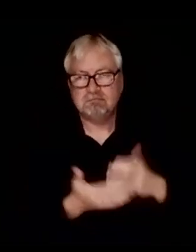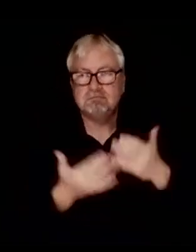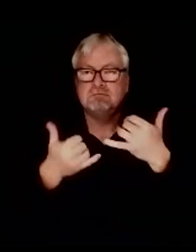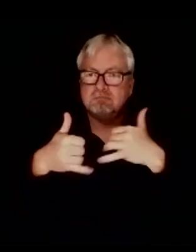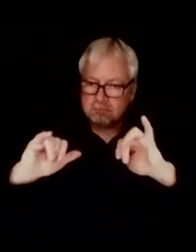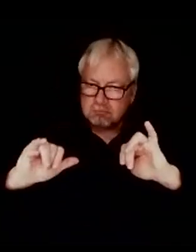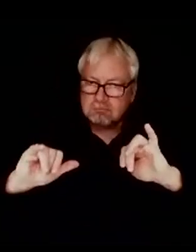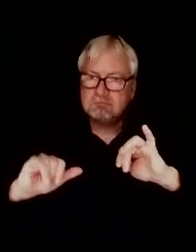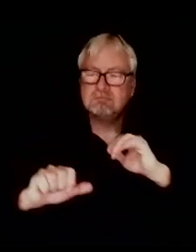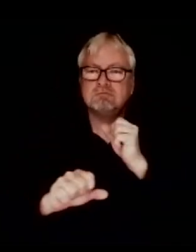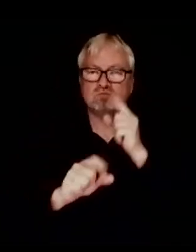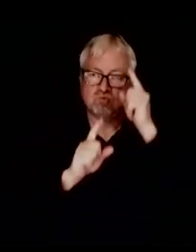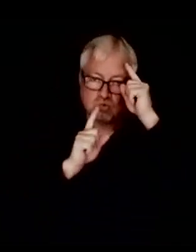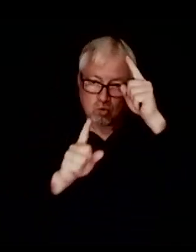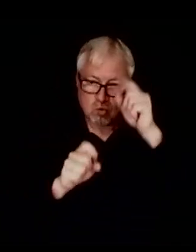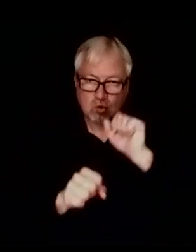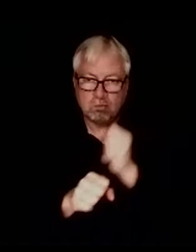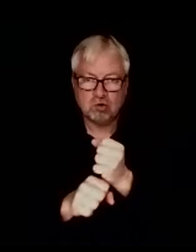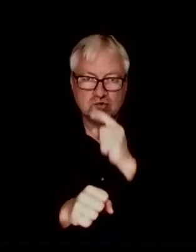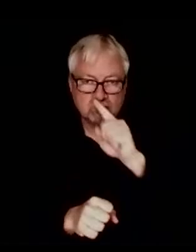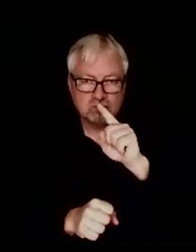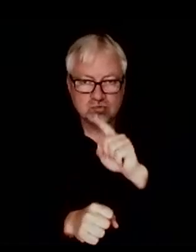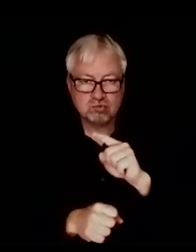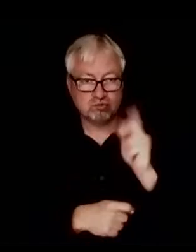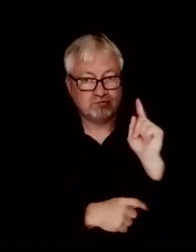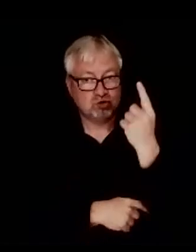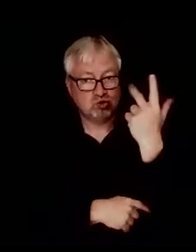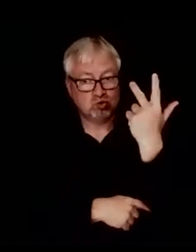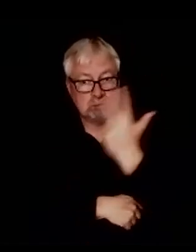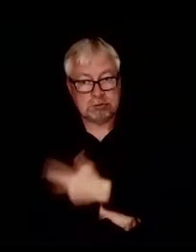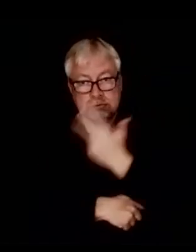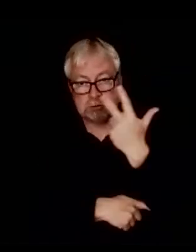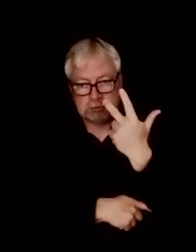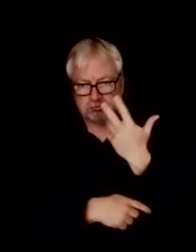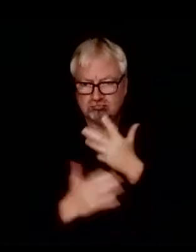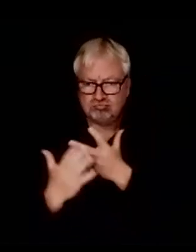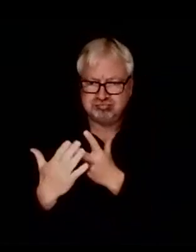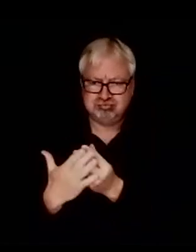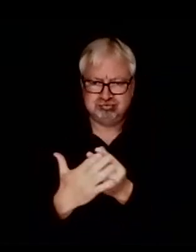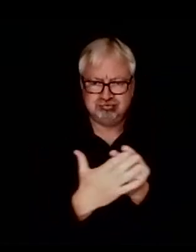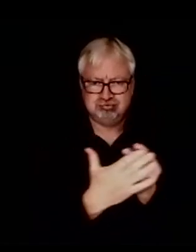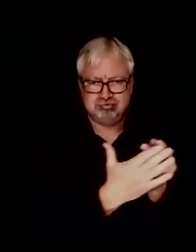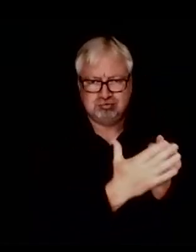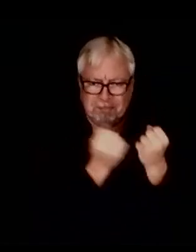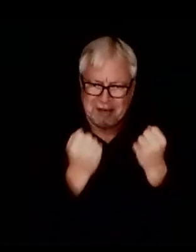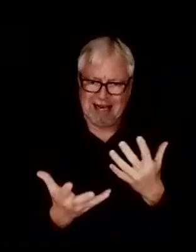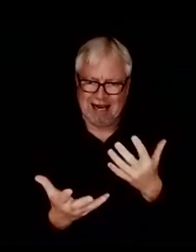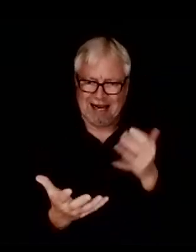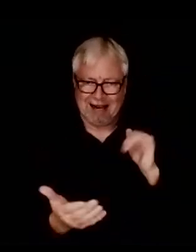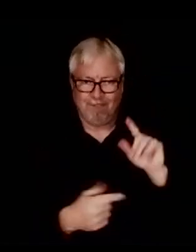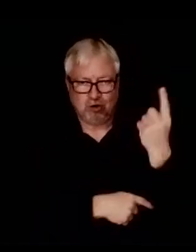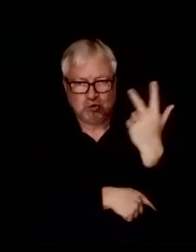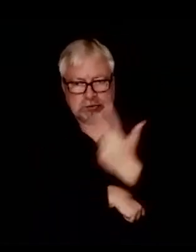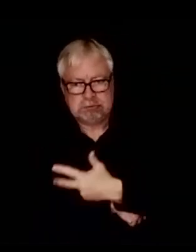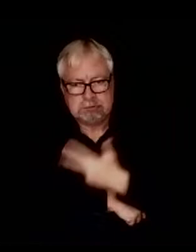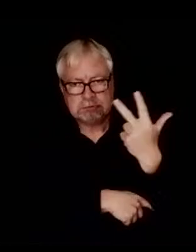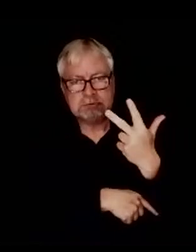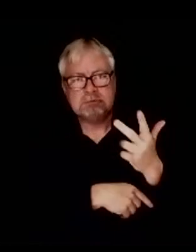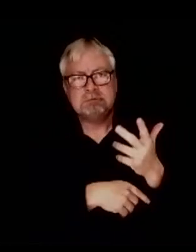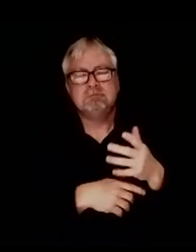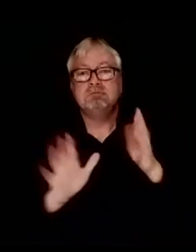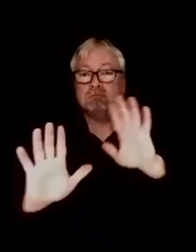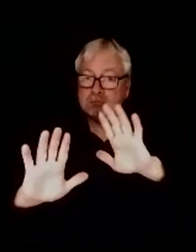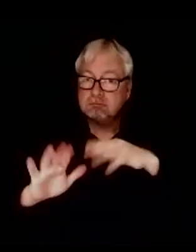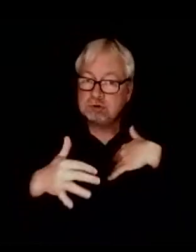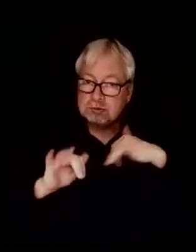but reducing what we're thinking about is reducing the percentage of doses that would be expected to be out in that